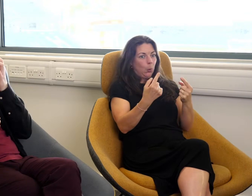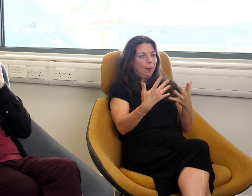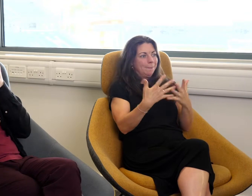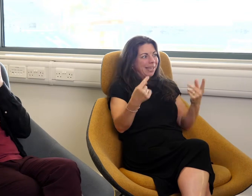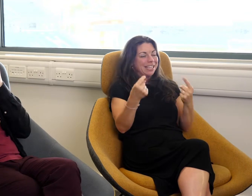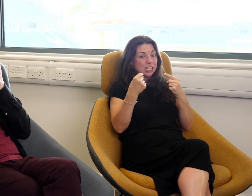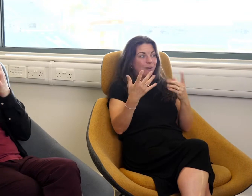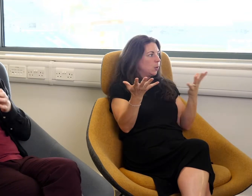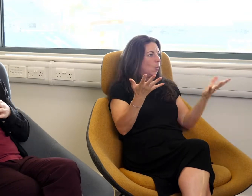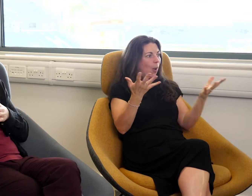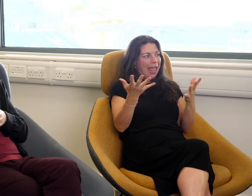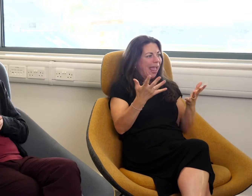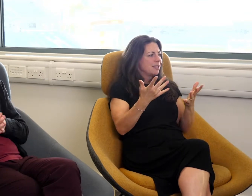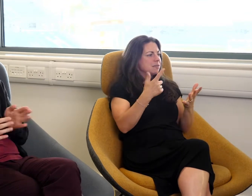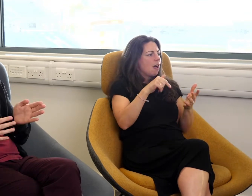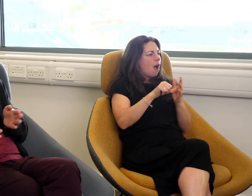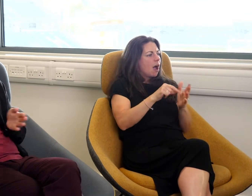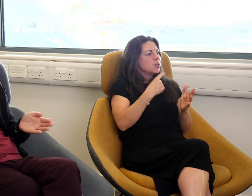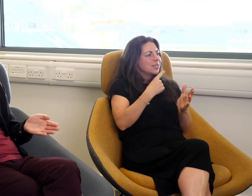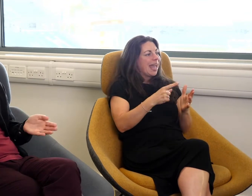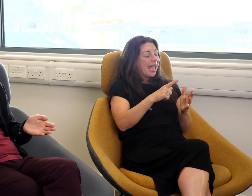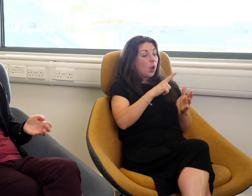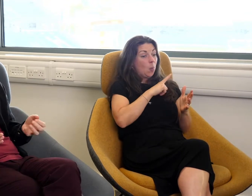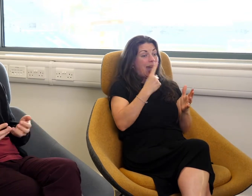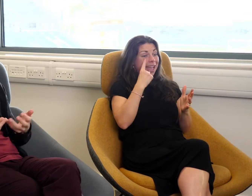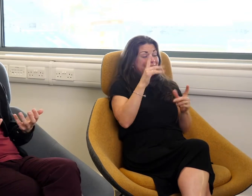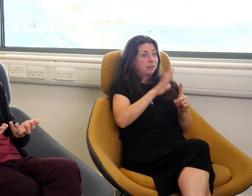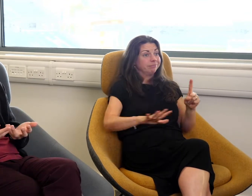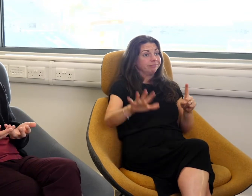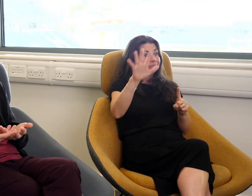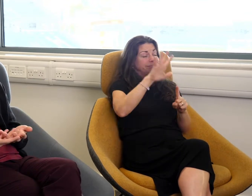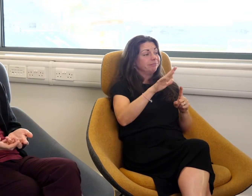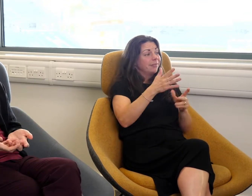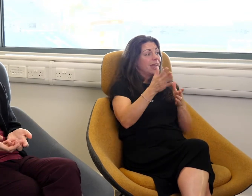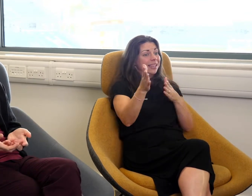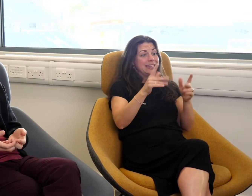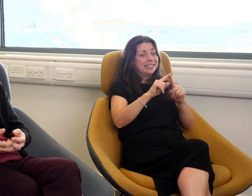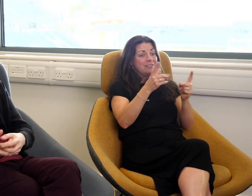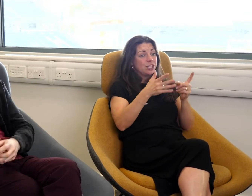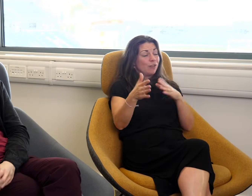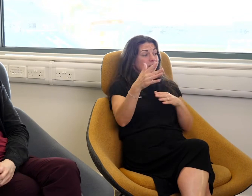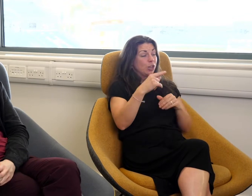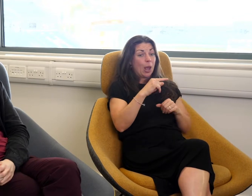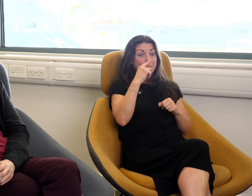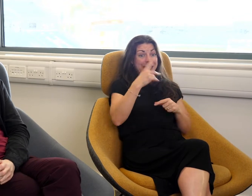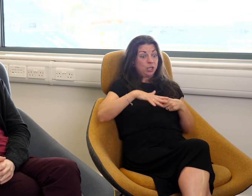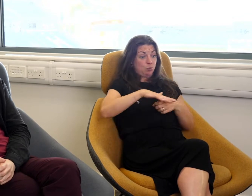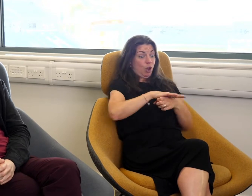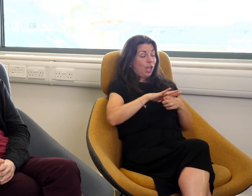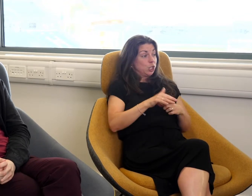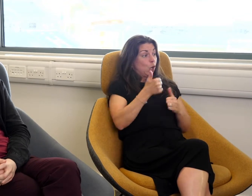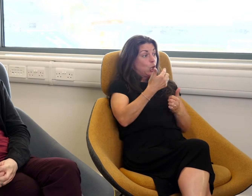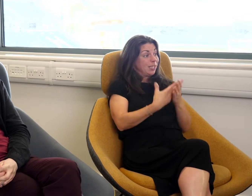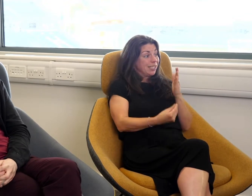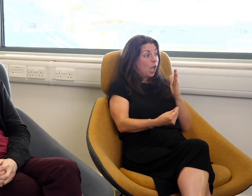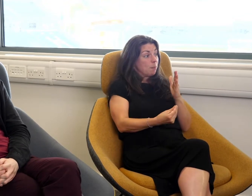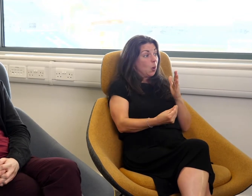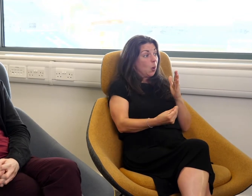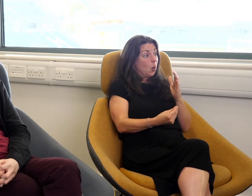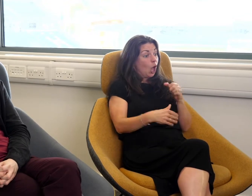is people going in lots of different directions. I mean, Peterborough is a very good example of that, where we are now. In the local elections, we had the Conservatives